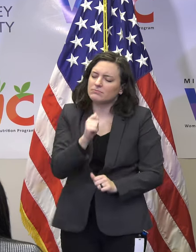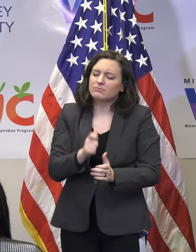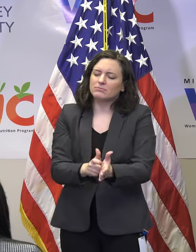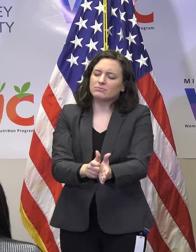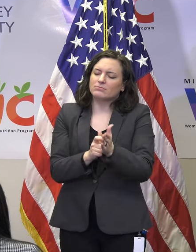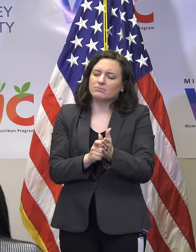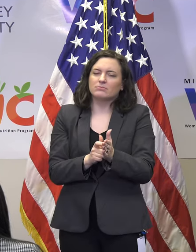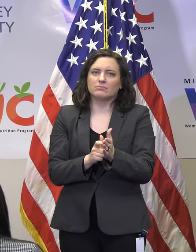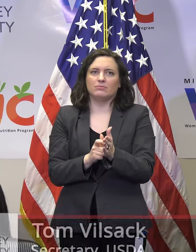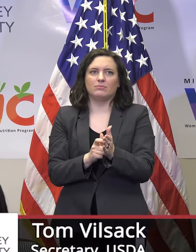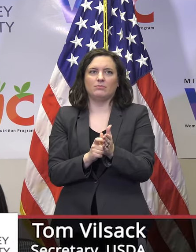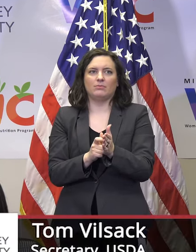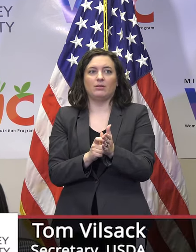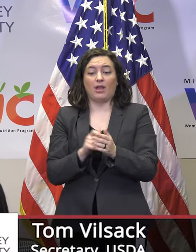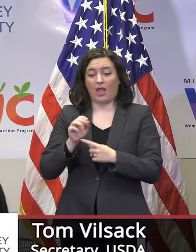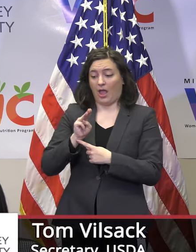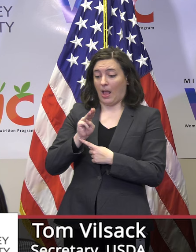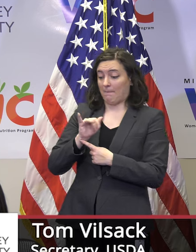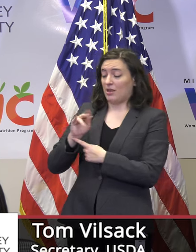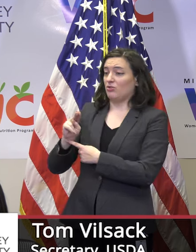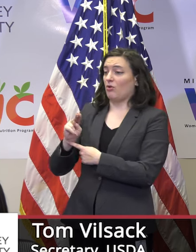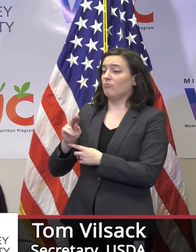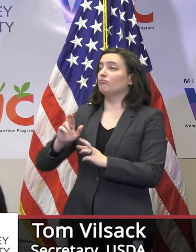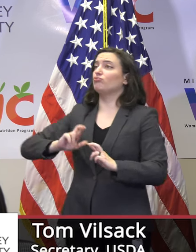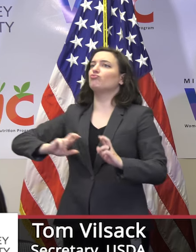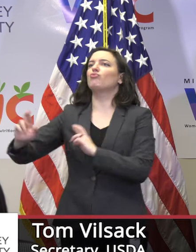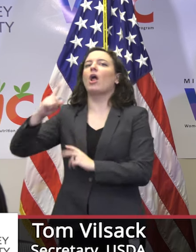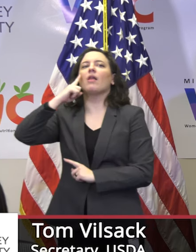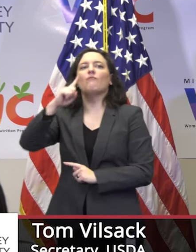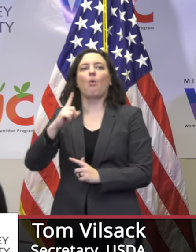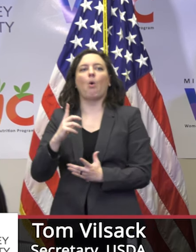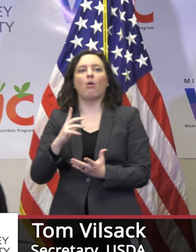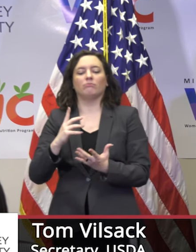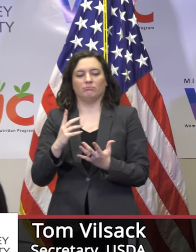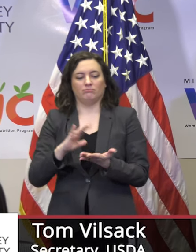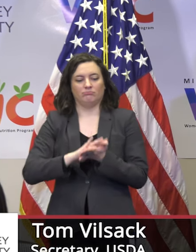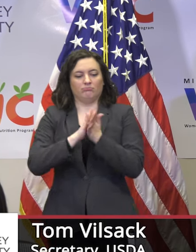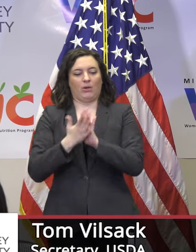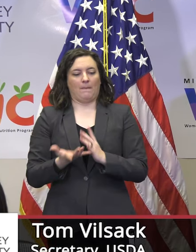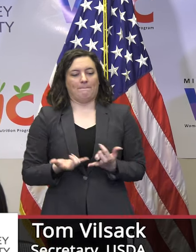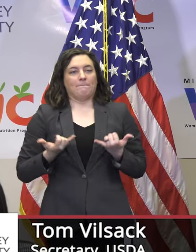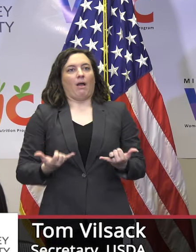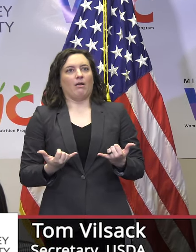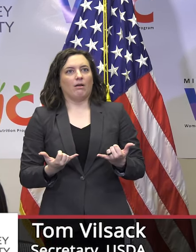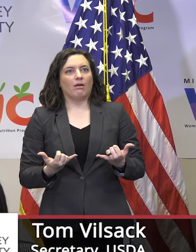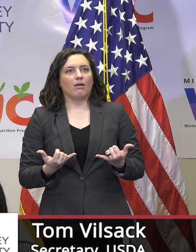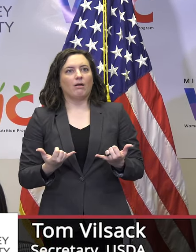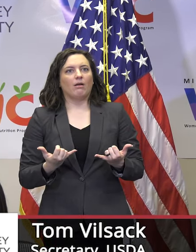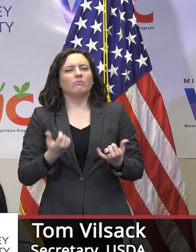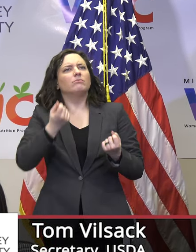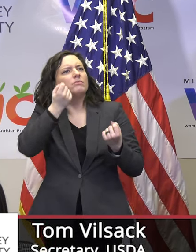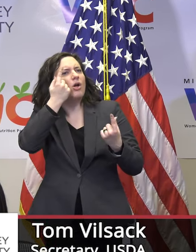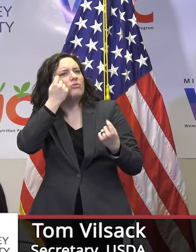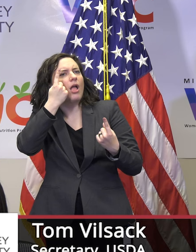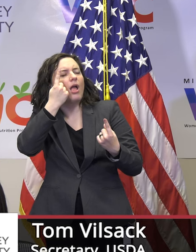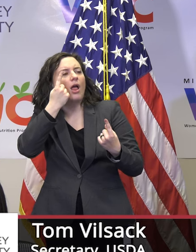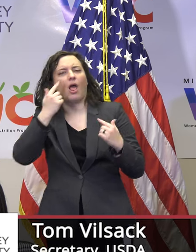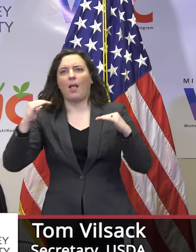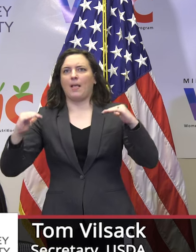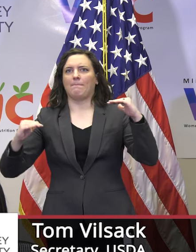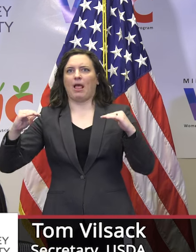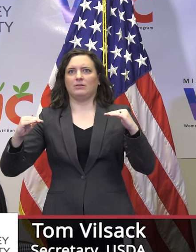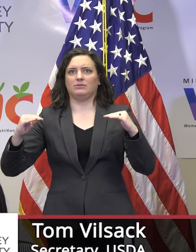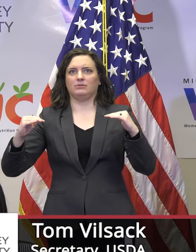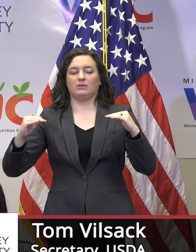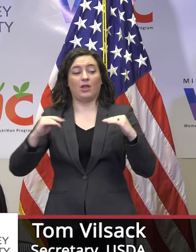Minnesota embracing the opportunity for modernization of WIC, understanding that it's a balance between that personal contact that is